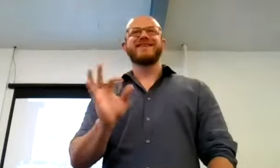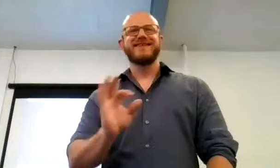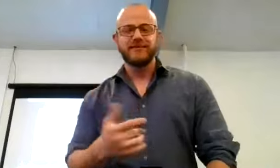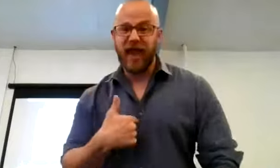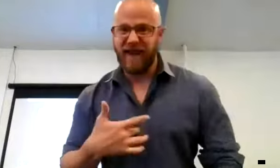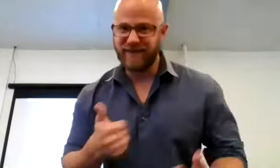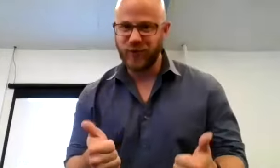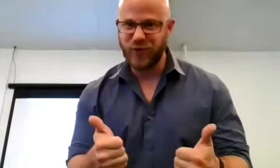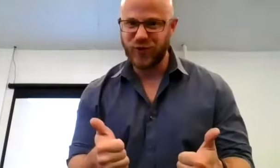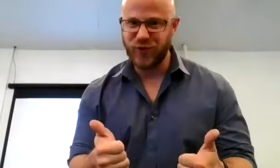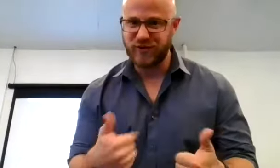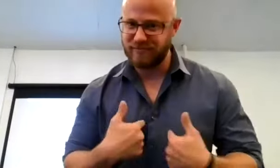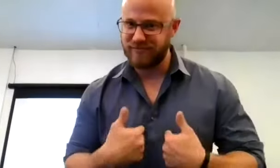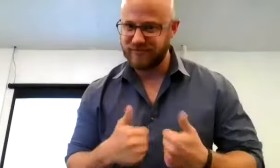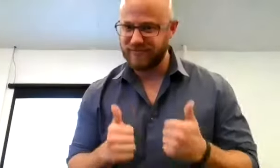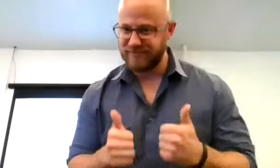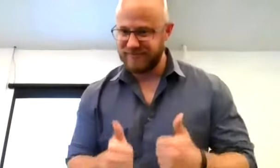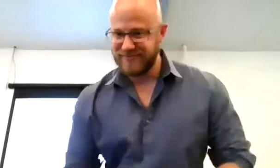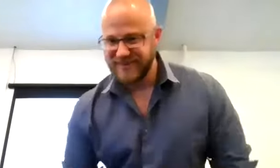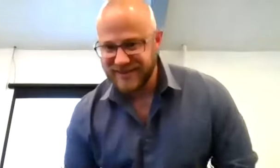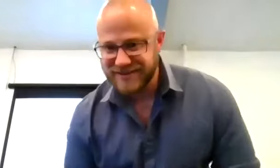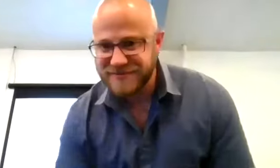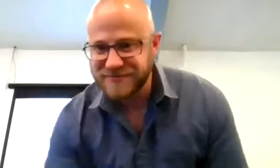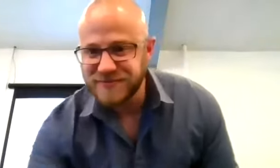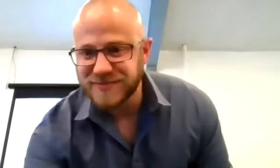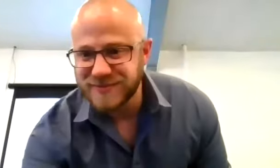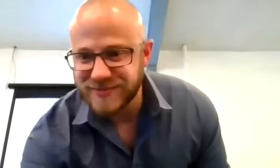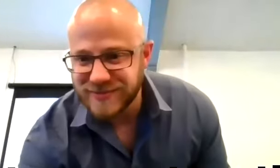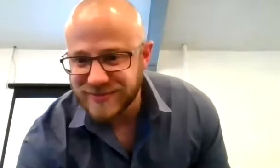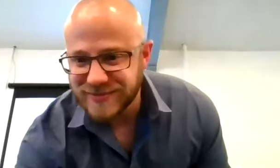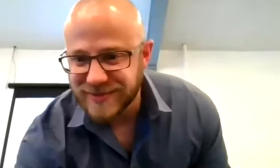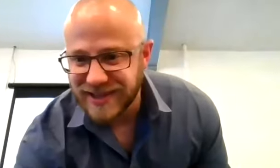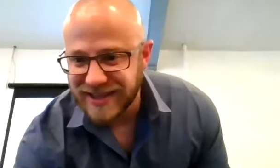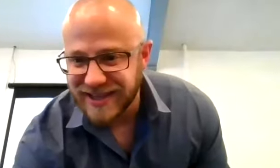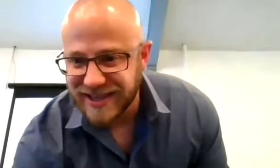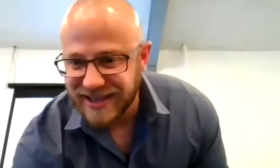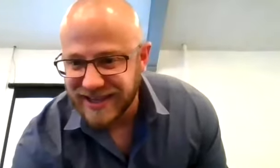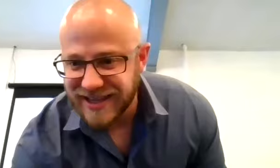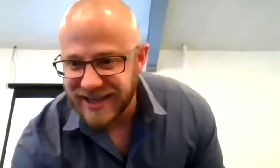that, so, yes, I really do, yeah, but yes, definitely thumbs up to that one.